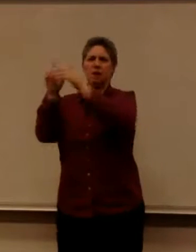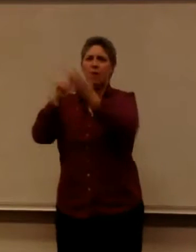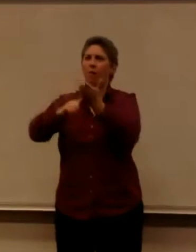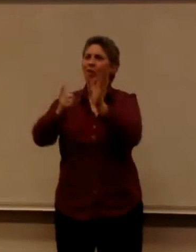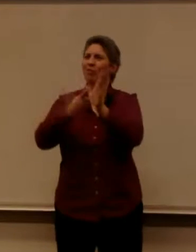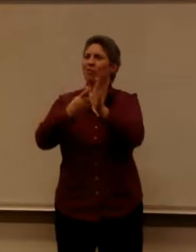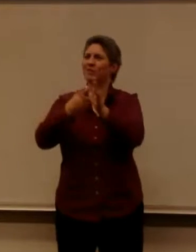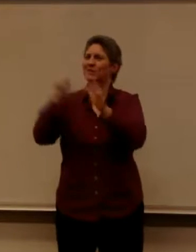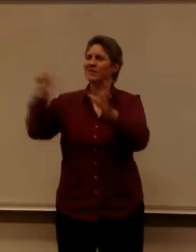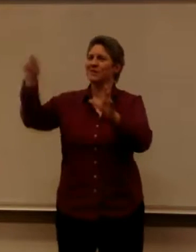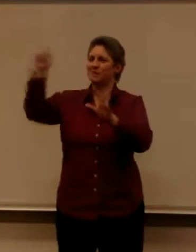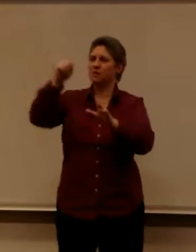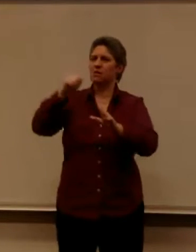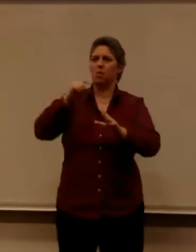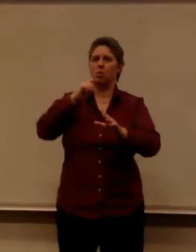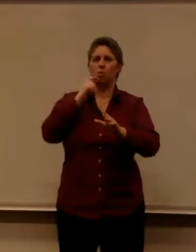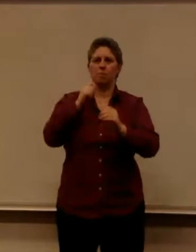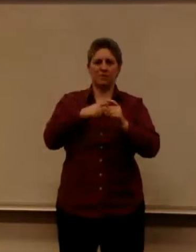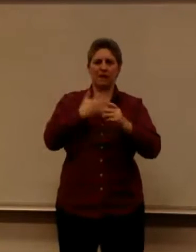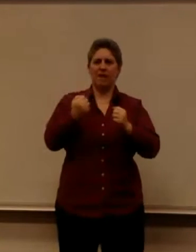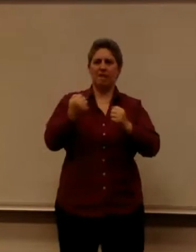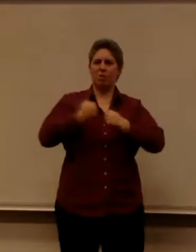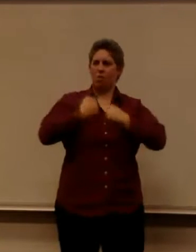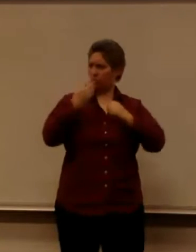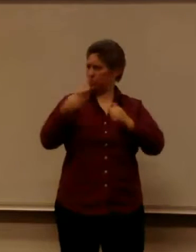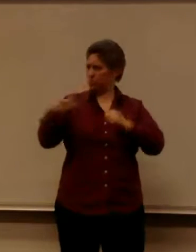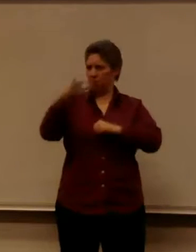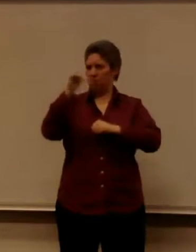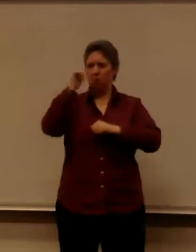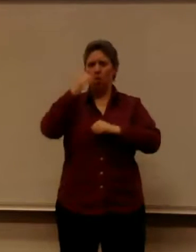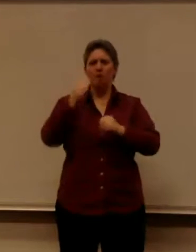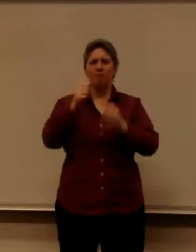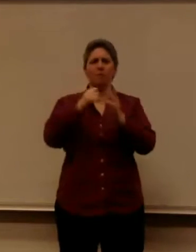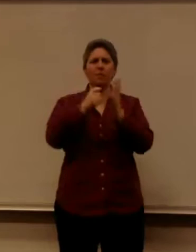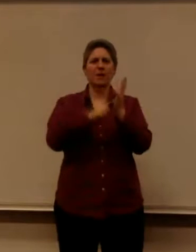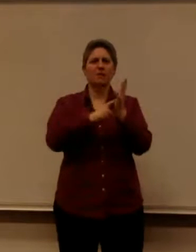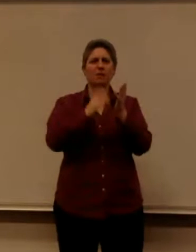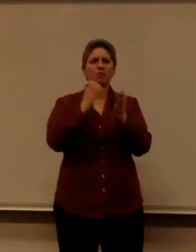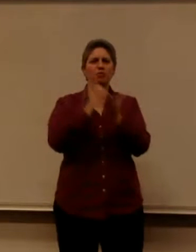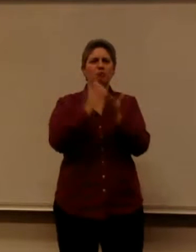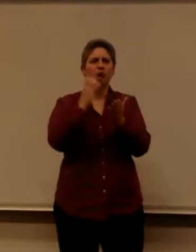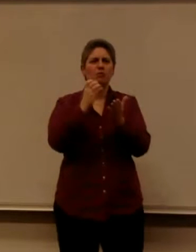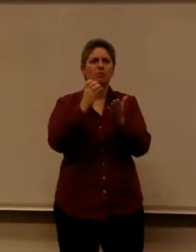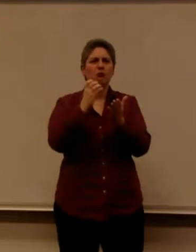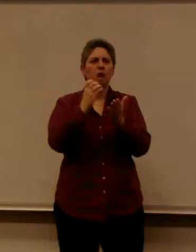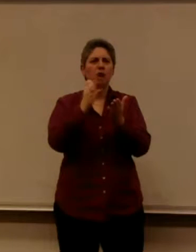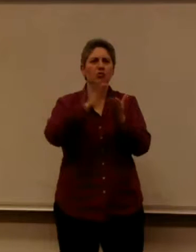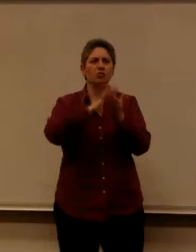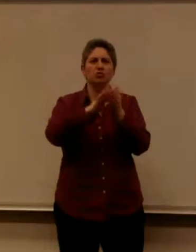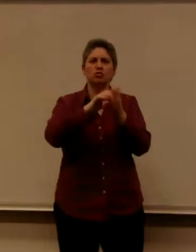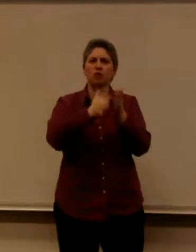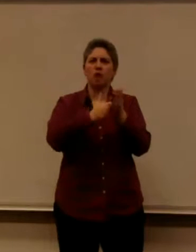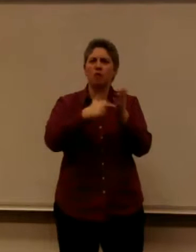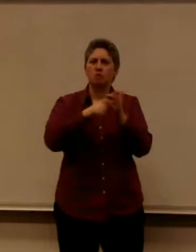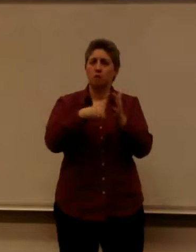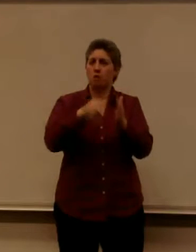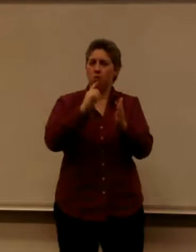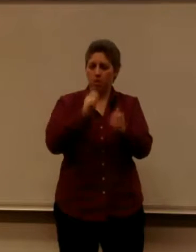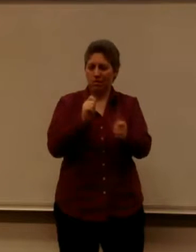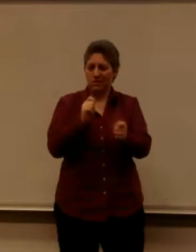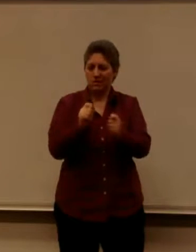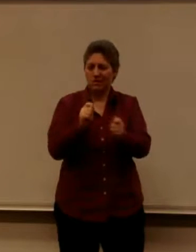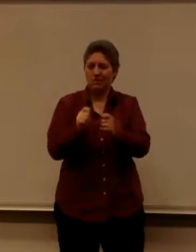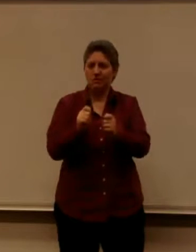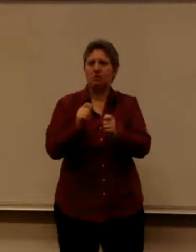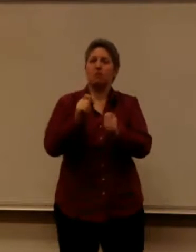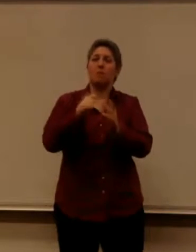And as Hilary mentioned, there's the local authorities, the authorities who have to, some of them maybe have signed up to a